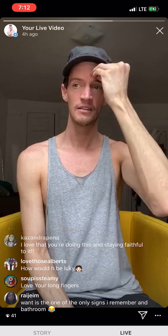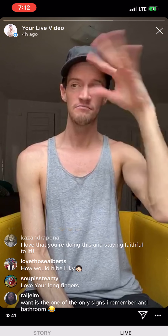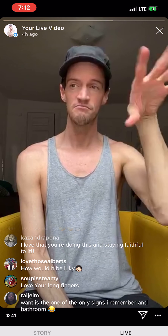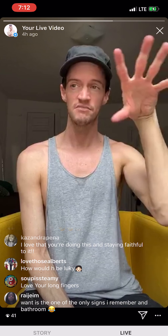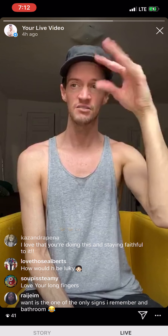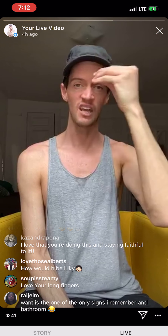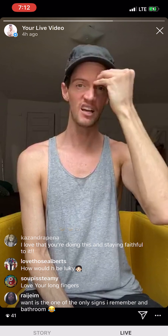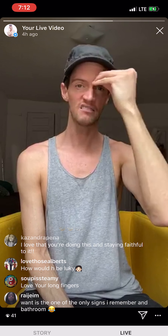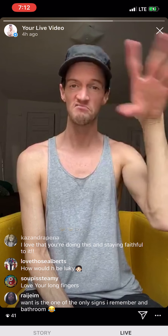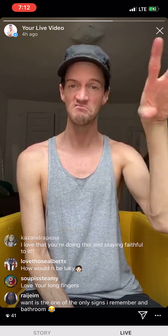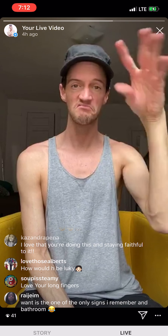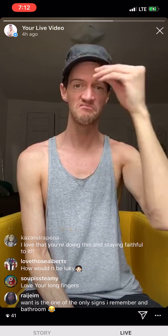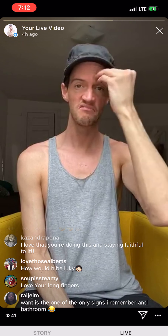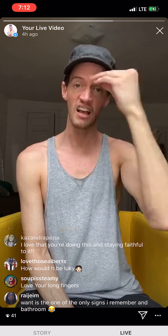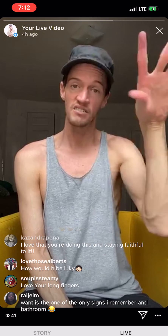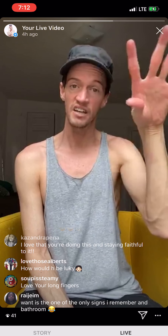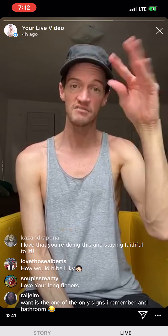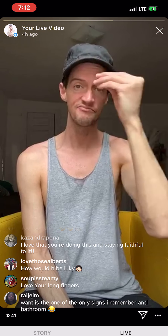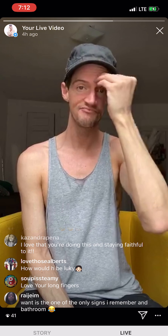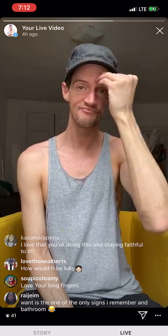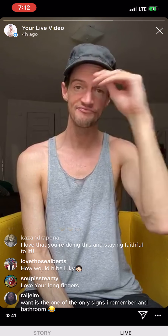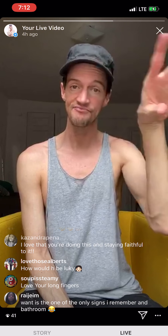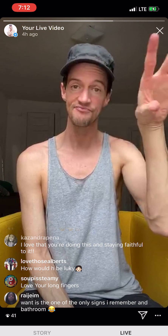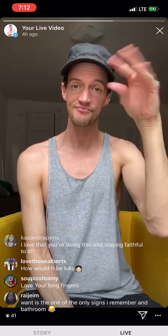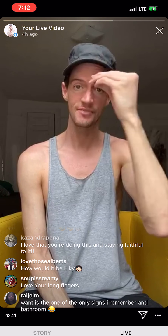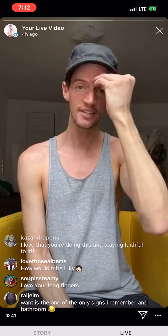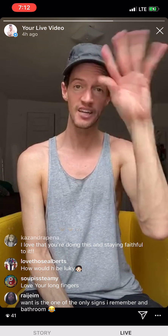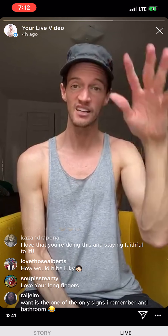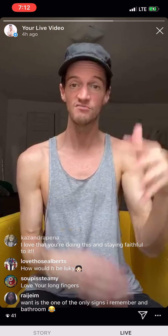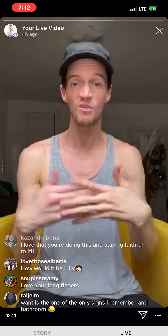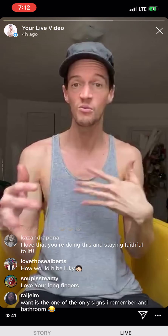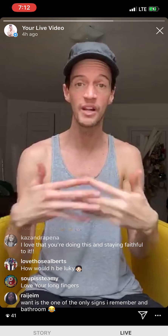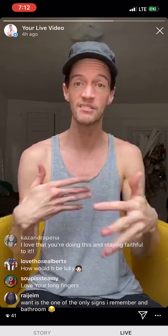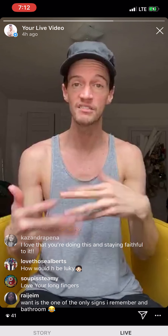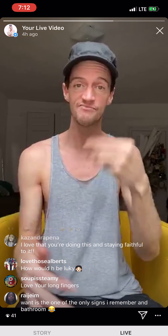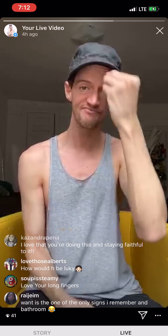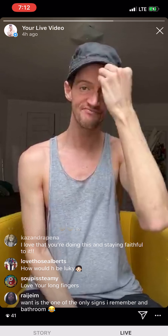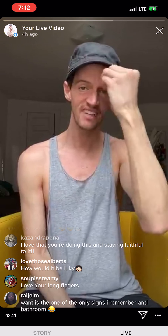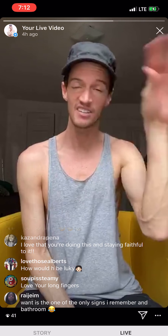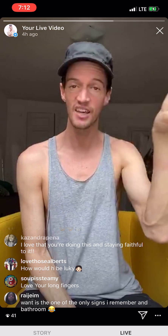Don't care. I don't care. I don't care. Whatever. I don't care.